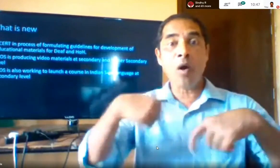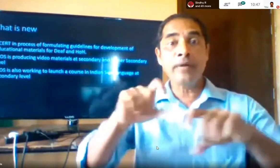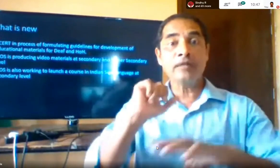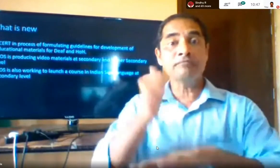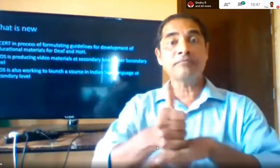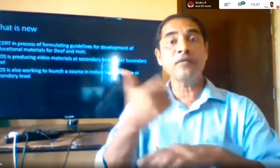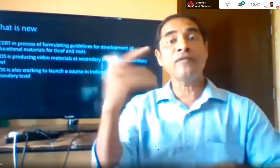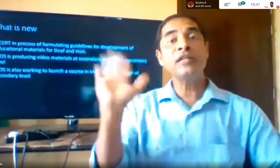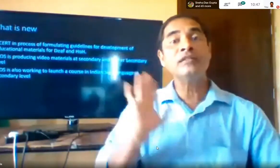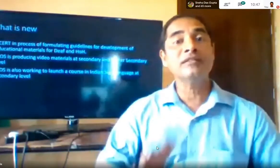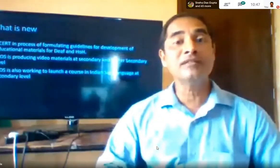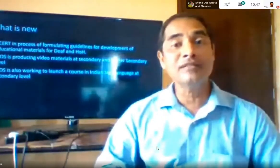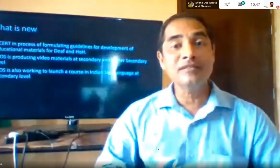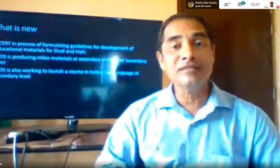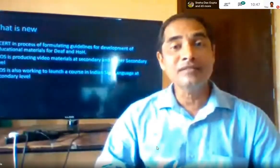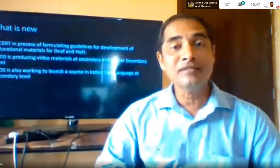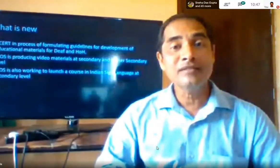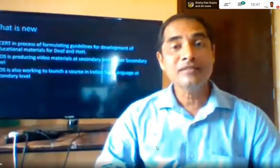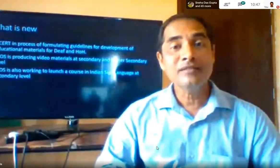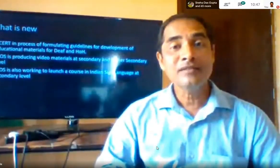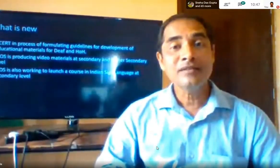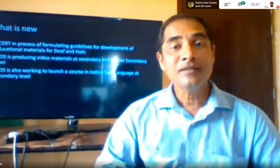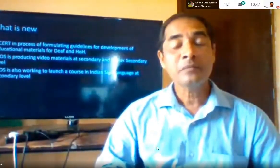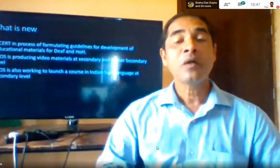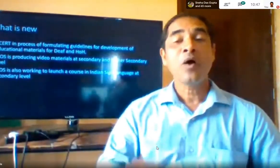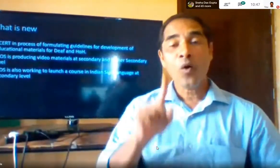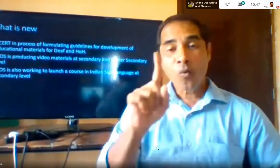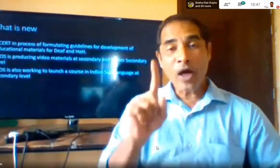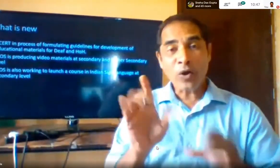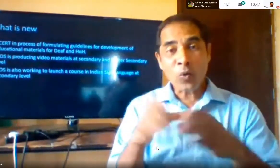So they are formulating the educational materials.